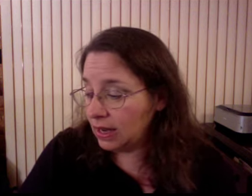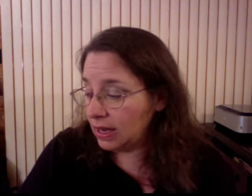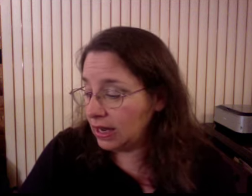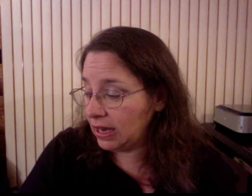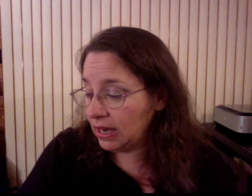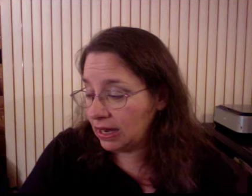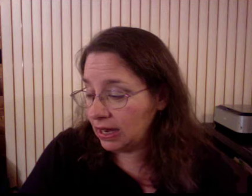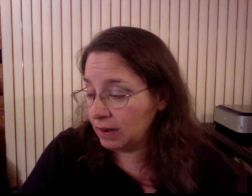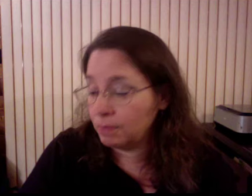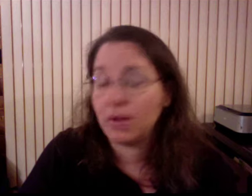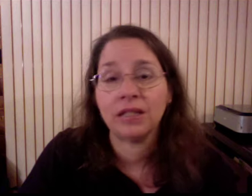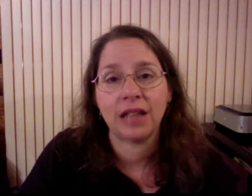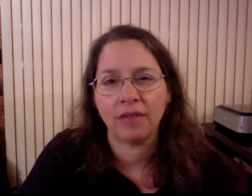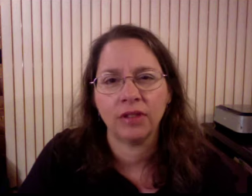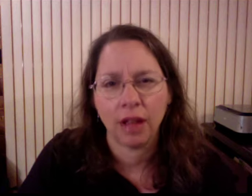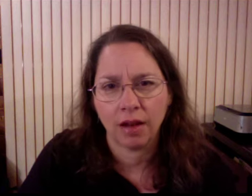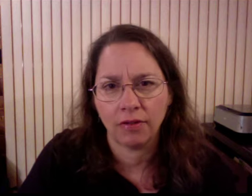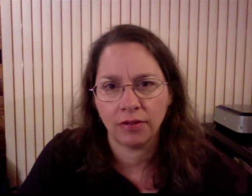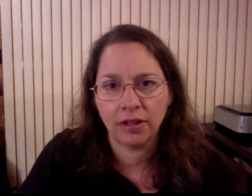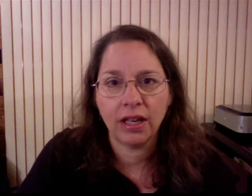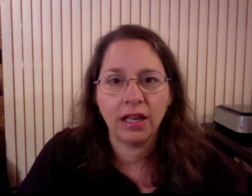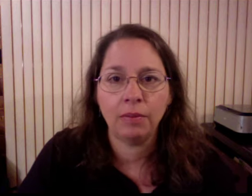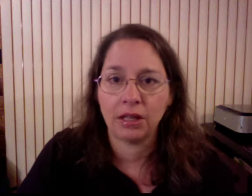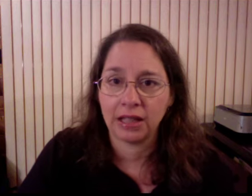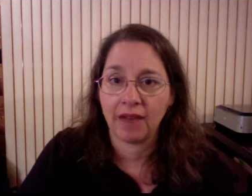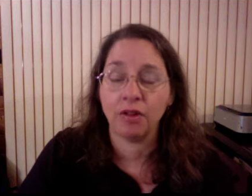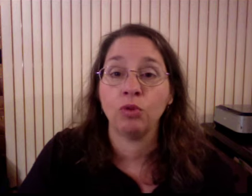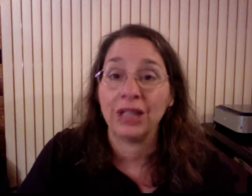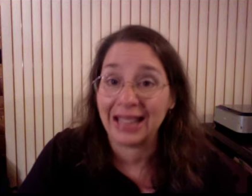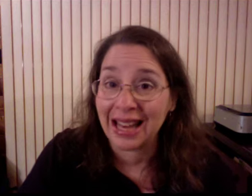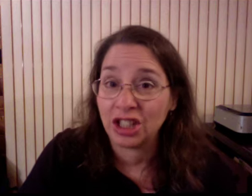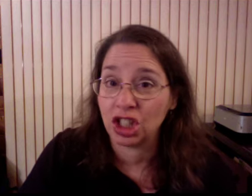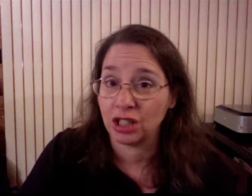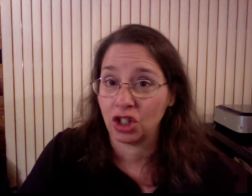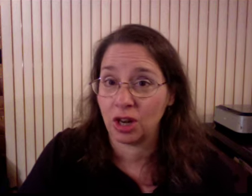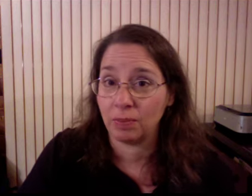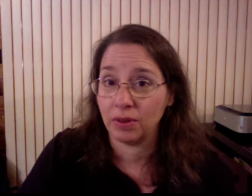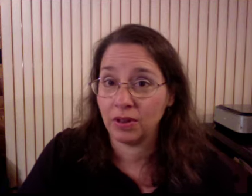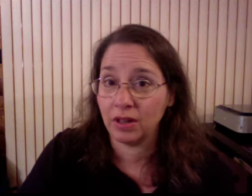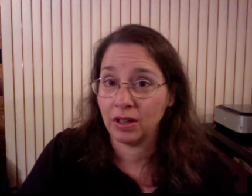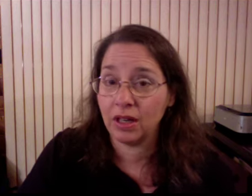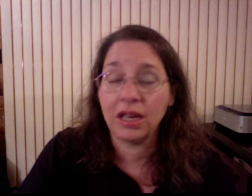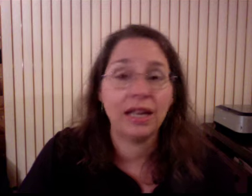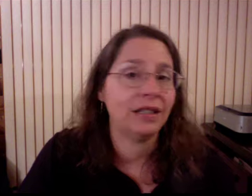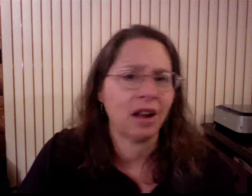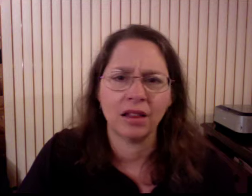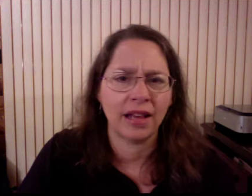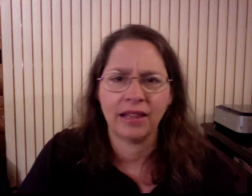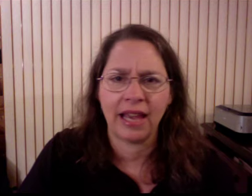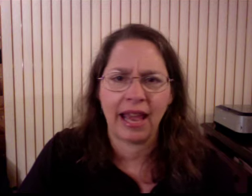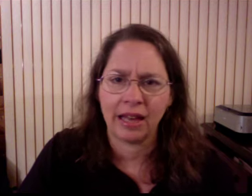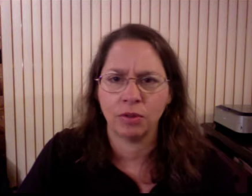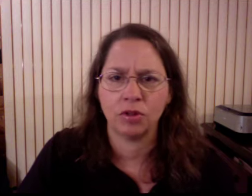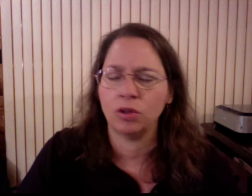he must have love. He must have a relationship. It's not like the animals who can